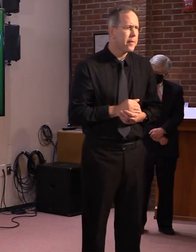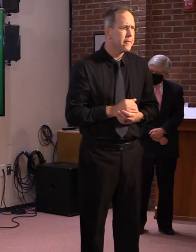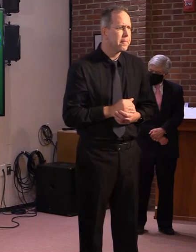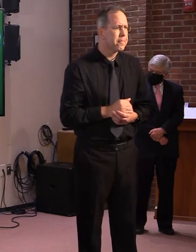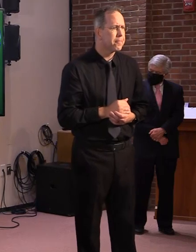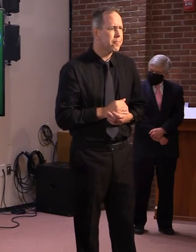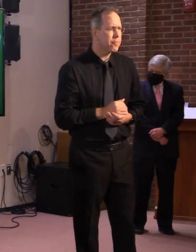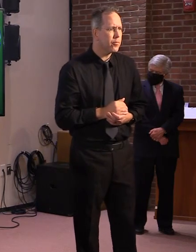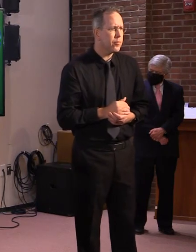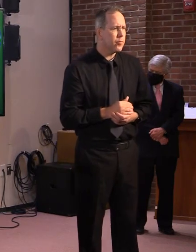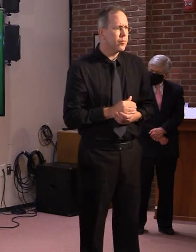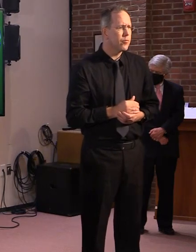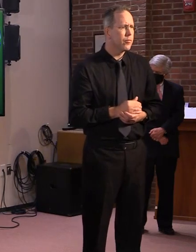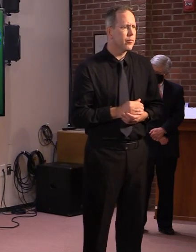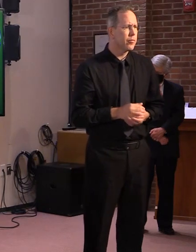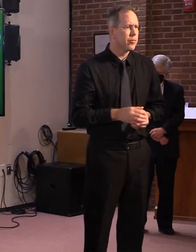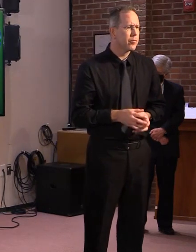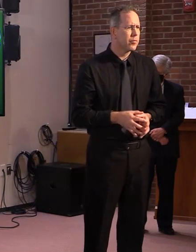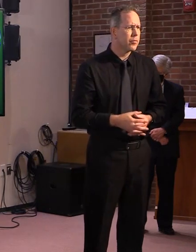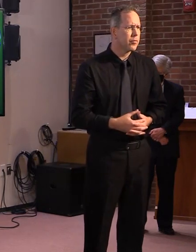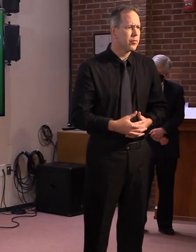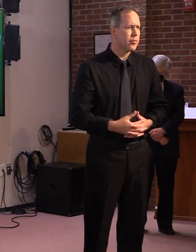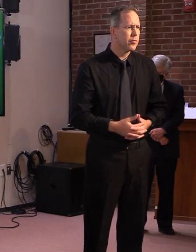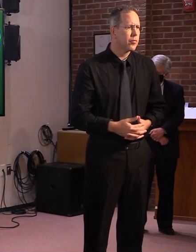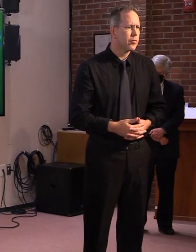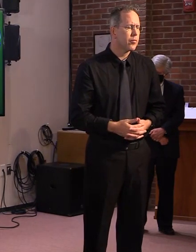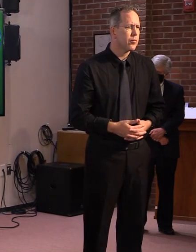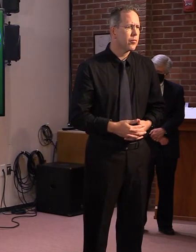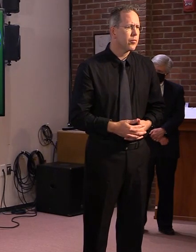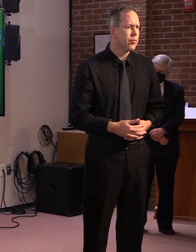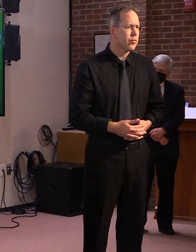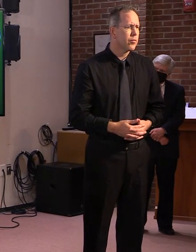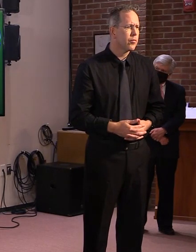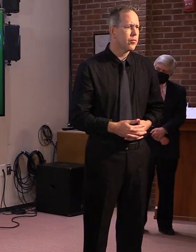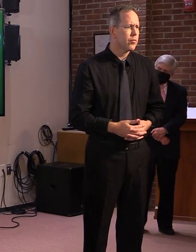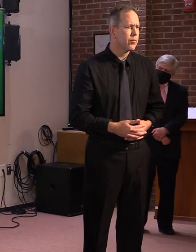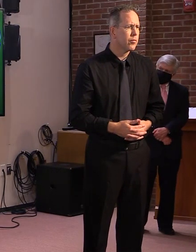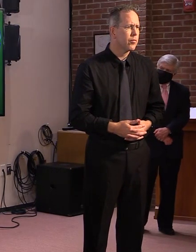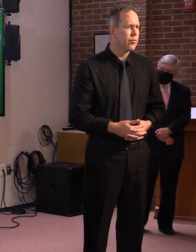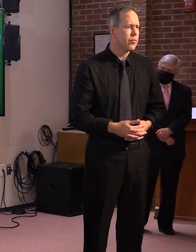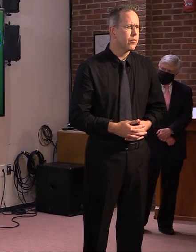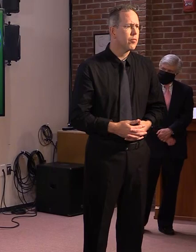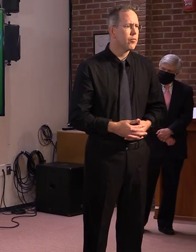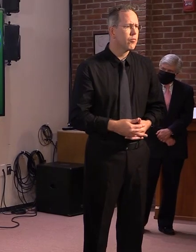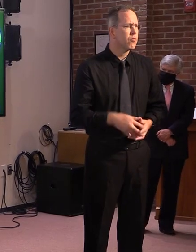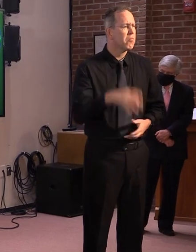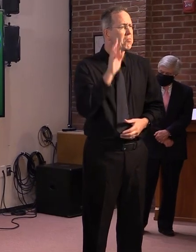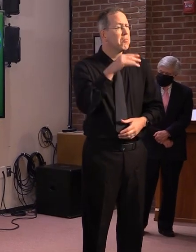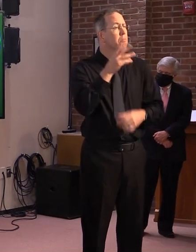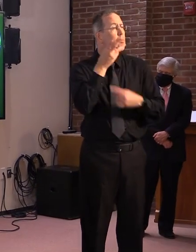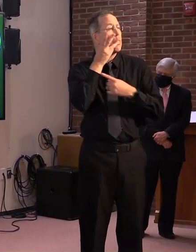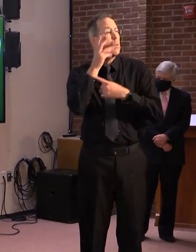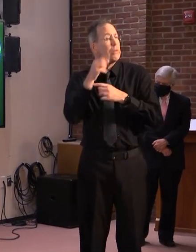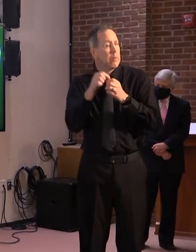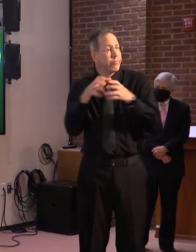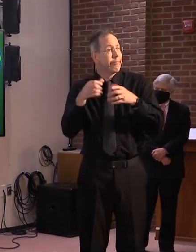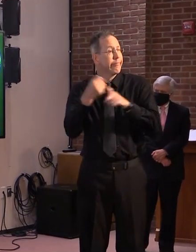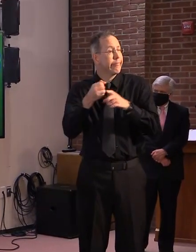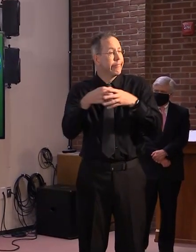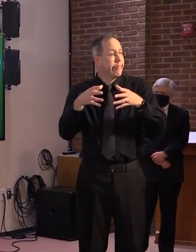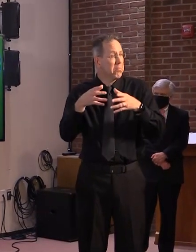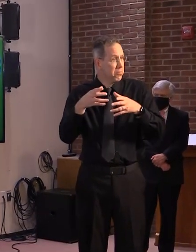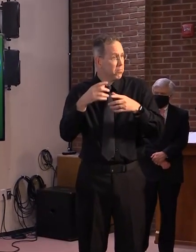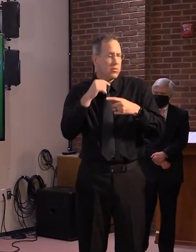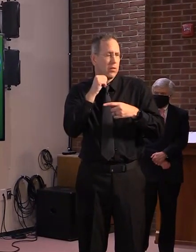wave would look like. And I'm curious about what you do think a second wave would look like, and whether Vermont actually might not experience one, given your